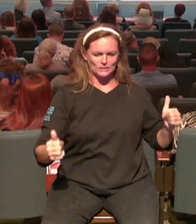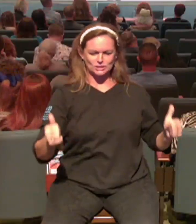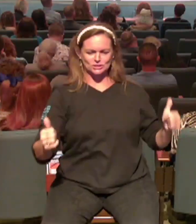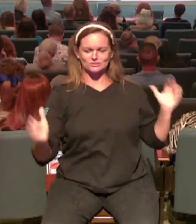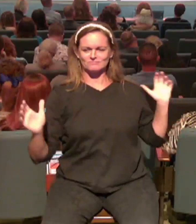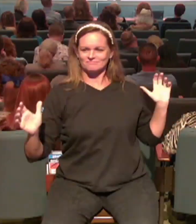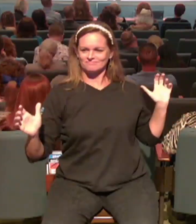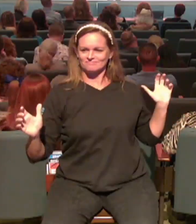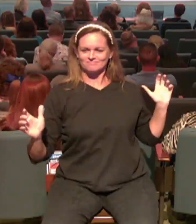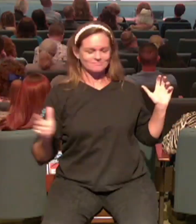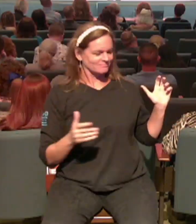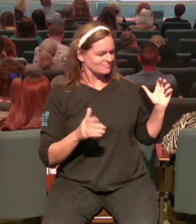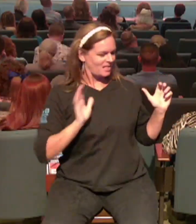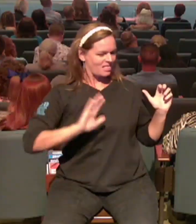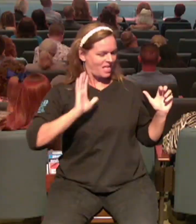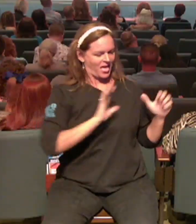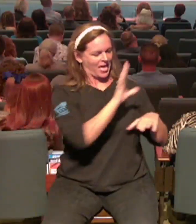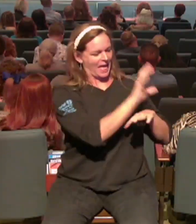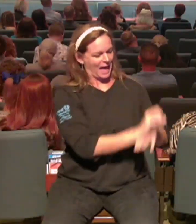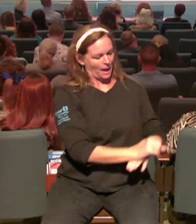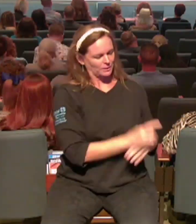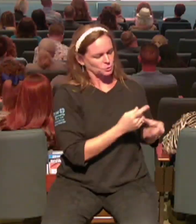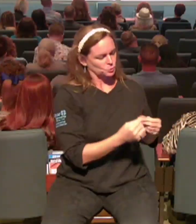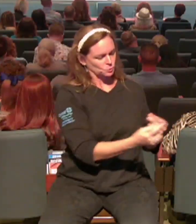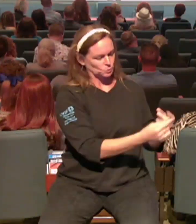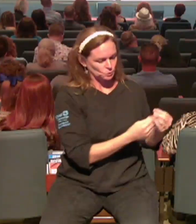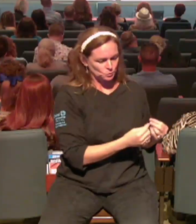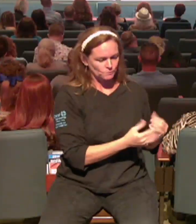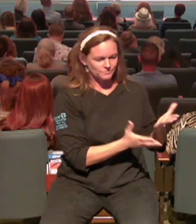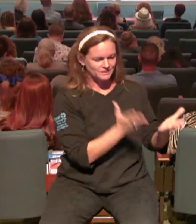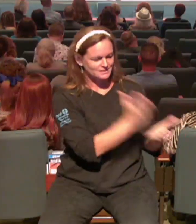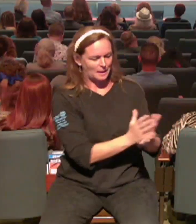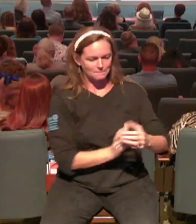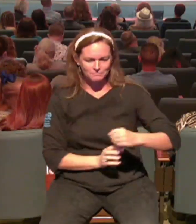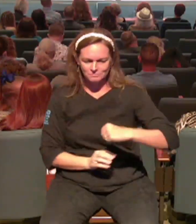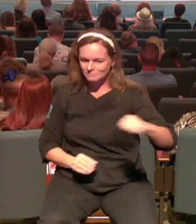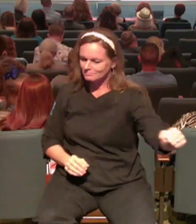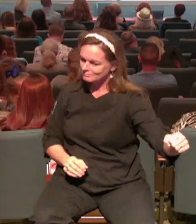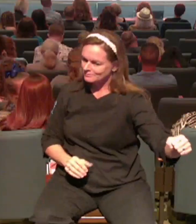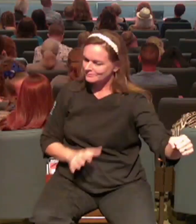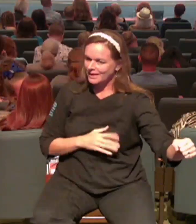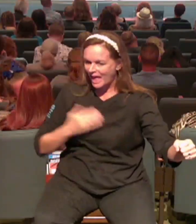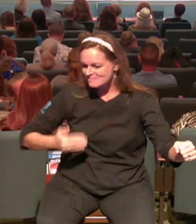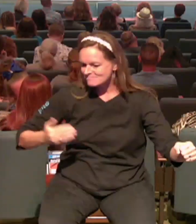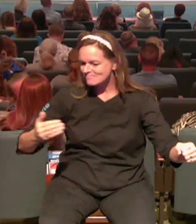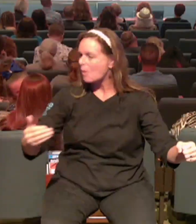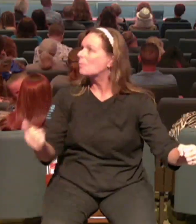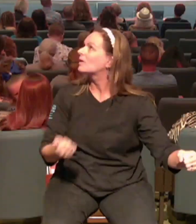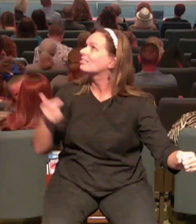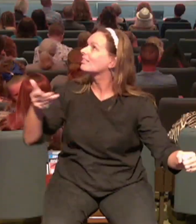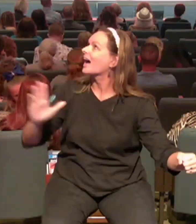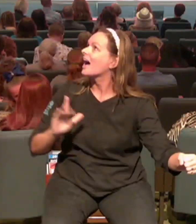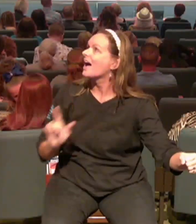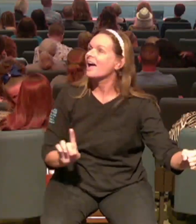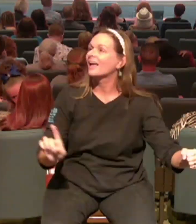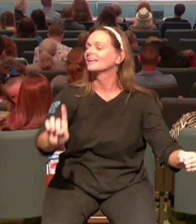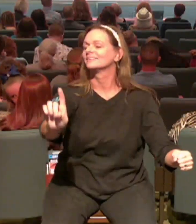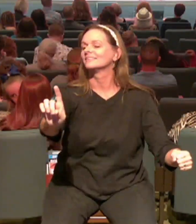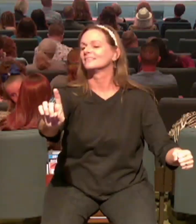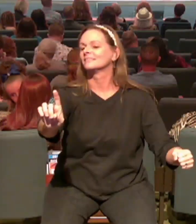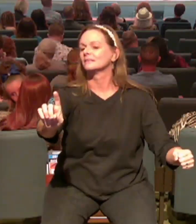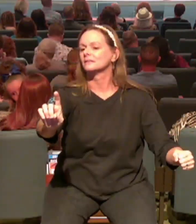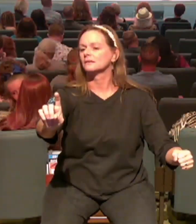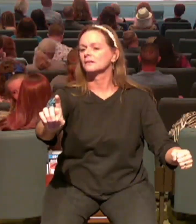let go of the old life so you can step into the new life and step into everything that God wants you to have and wants you to experience in life. He